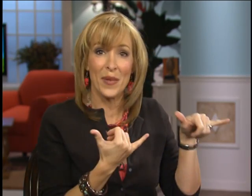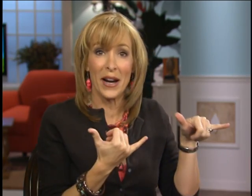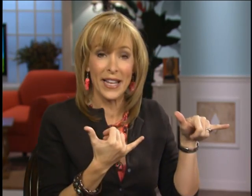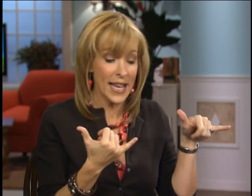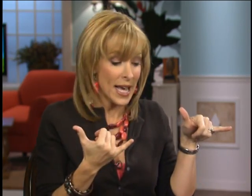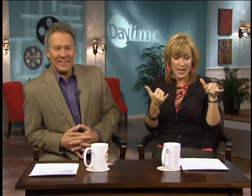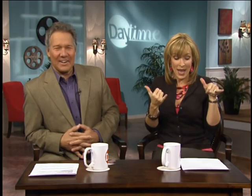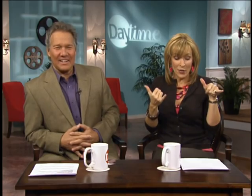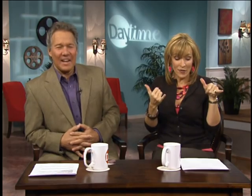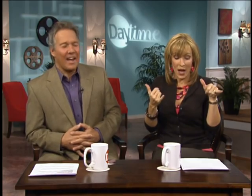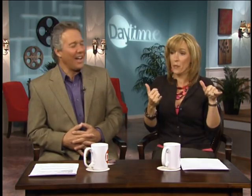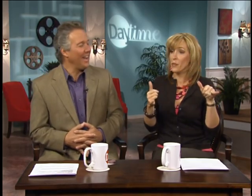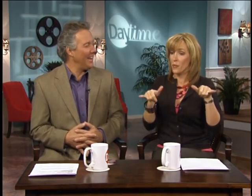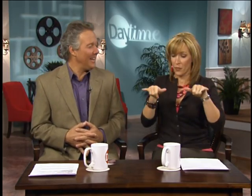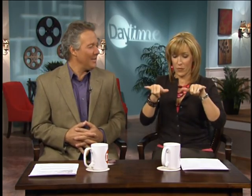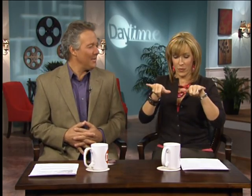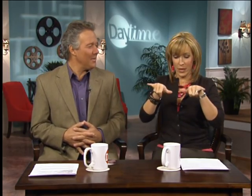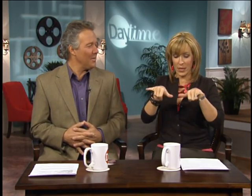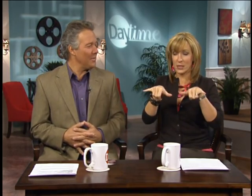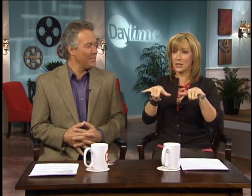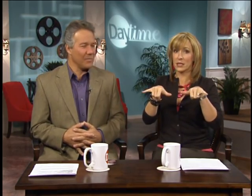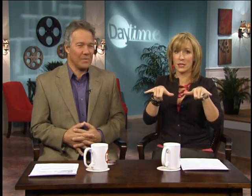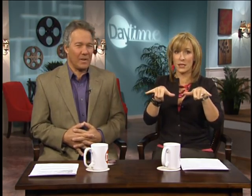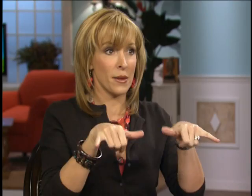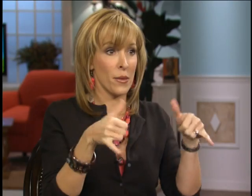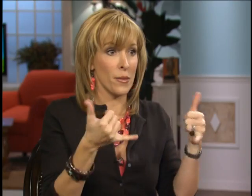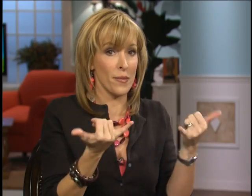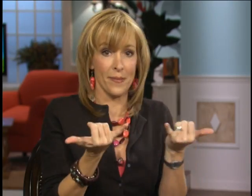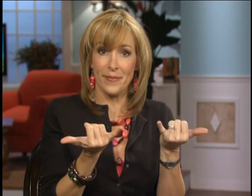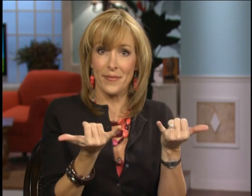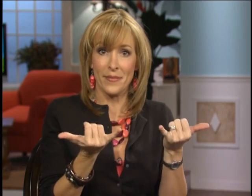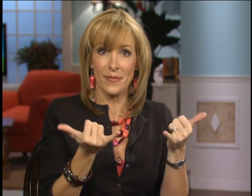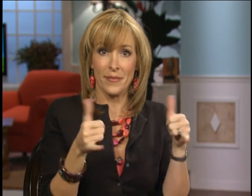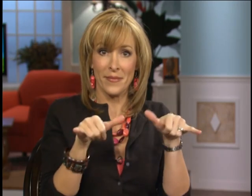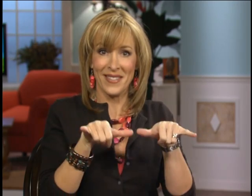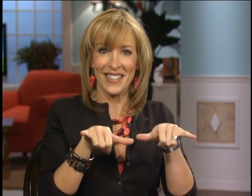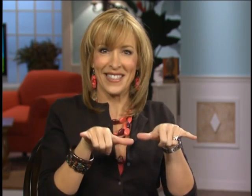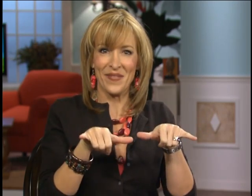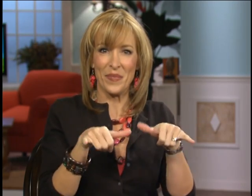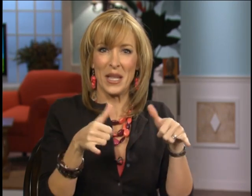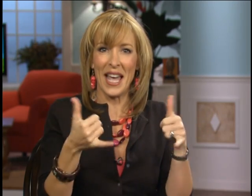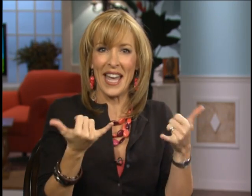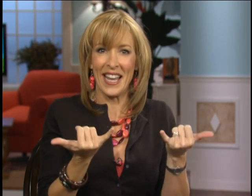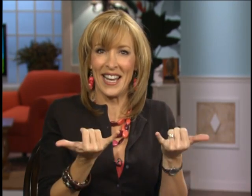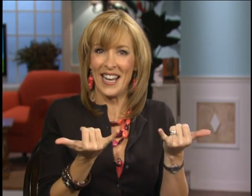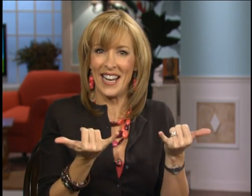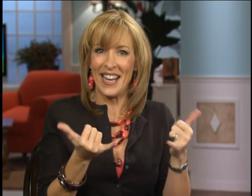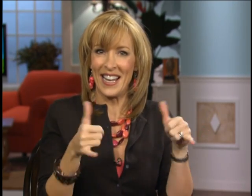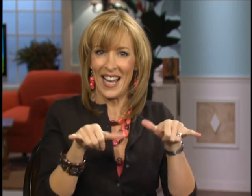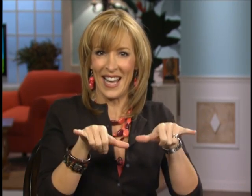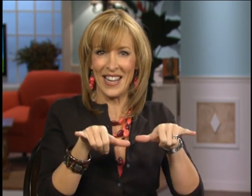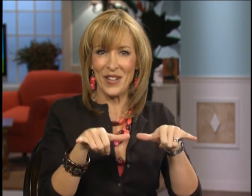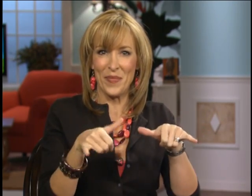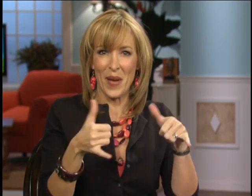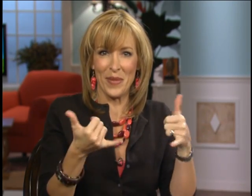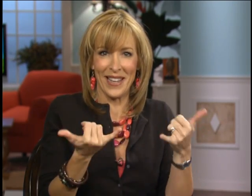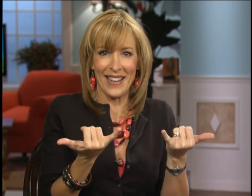Party. Now we've got this. Go Longhorns? Play. I know baby Dana